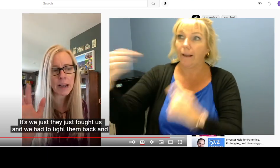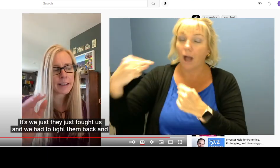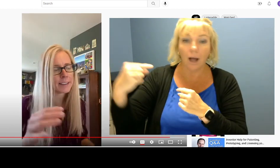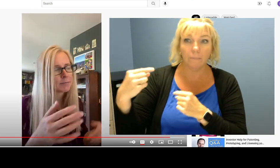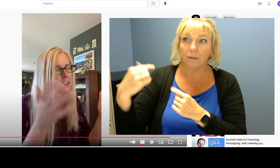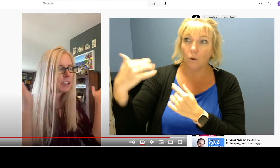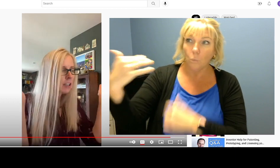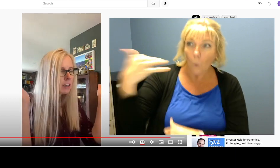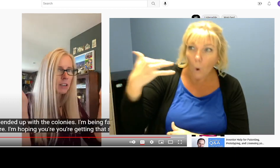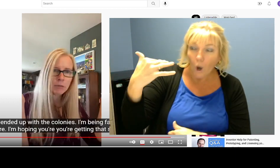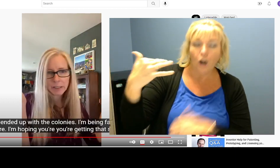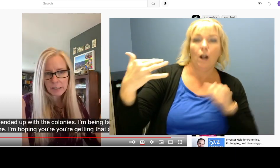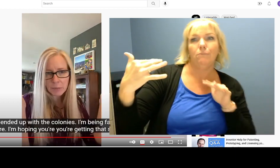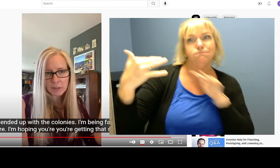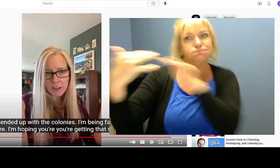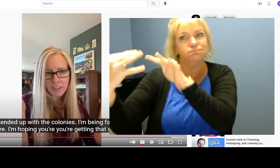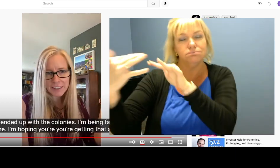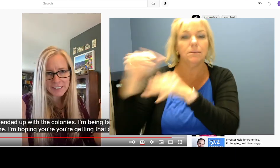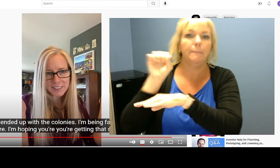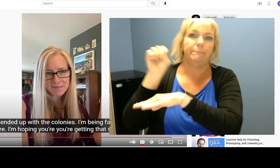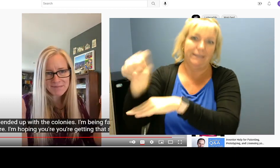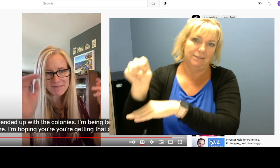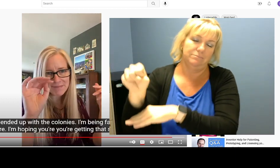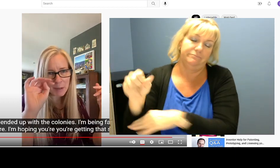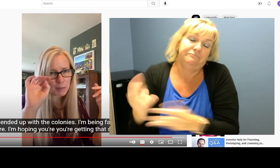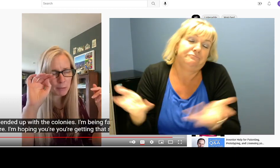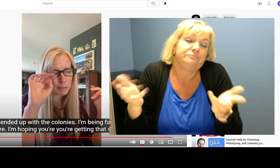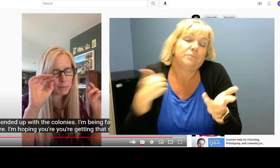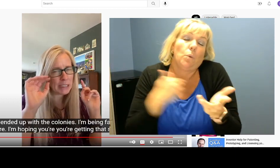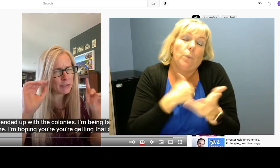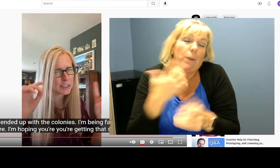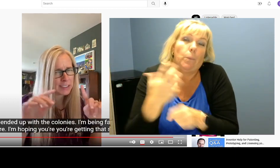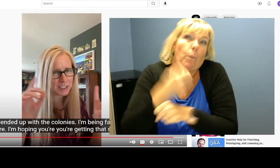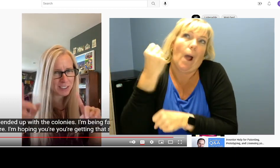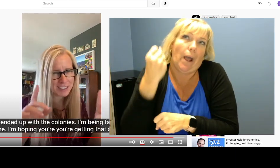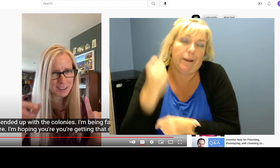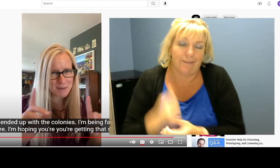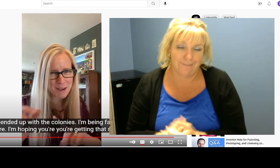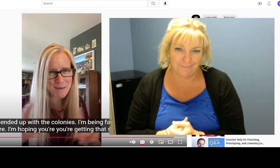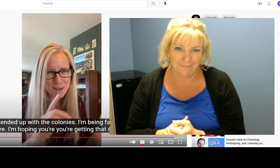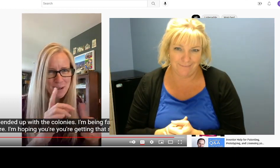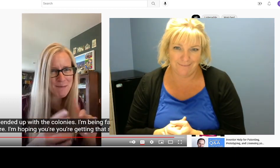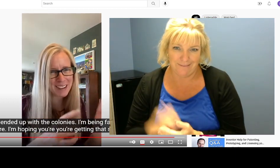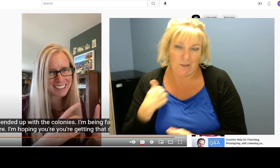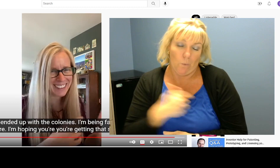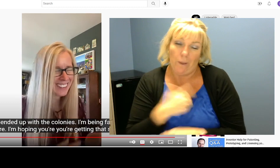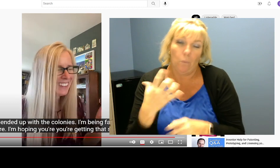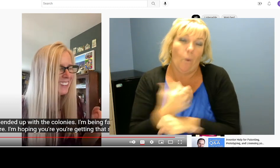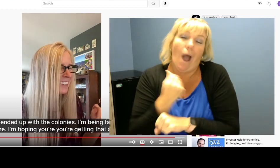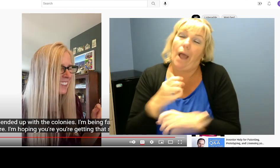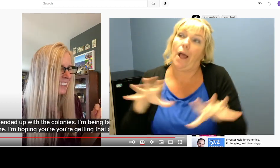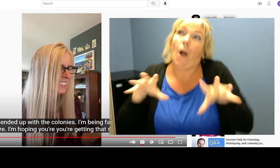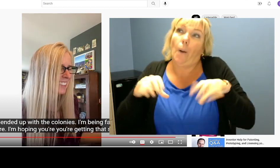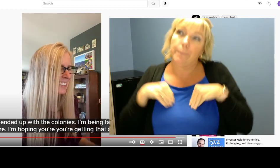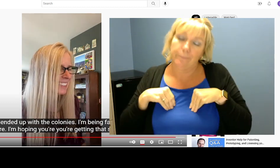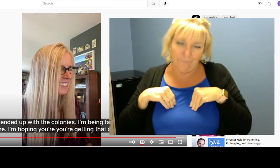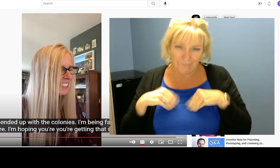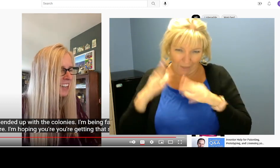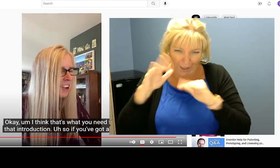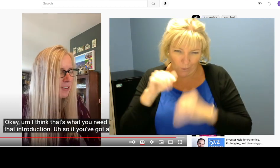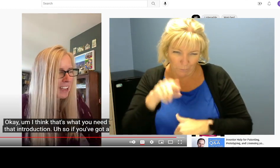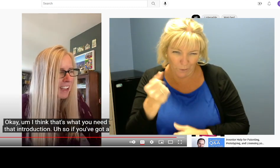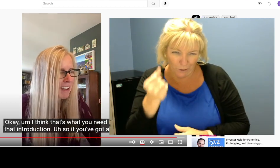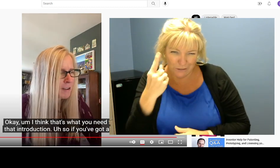them back, and we ended up with the colonies. I'm being facetious here. I'm hoping you're getting that